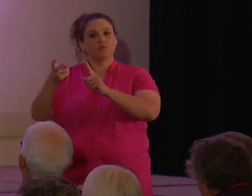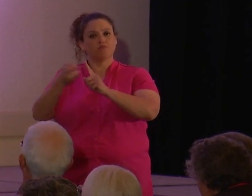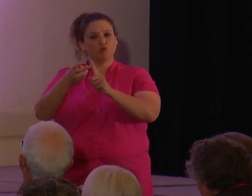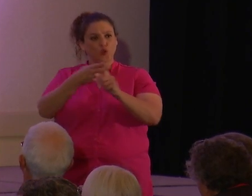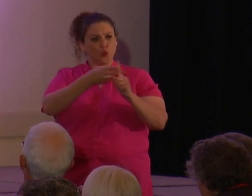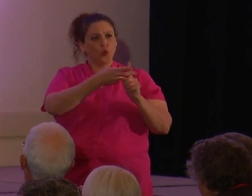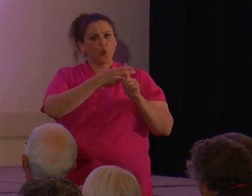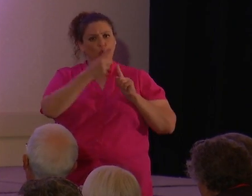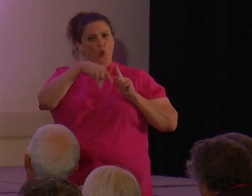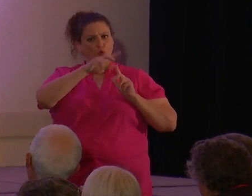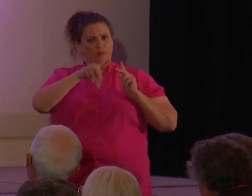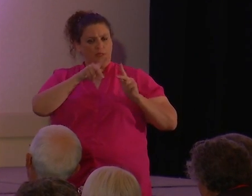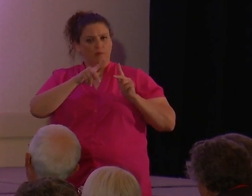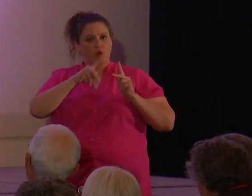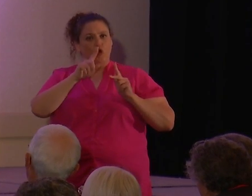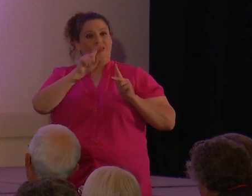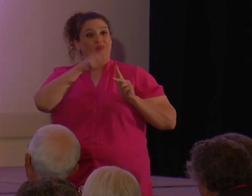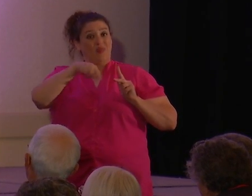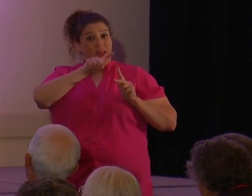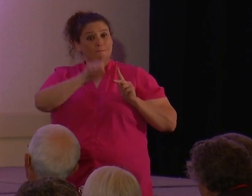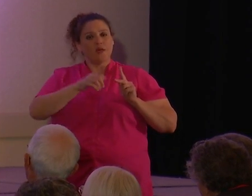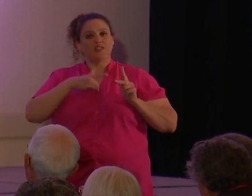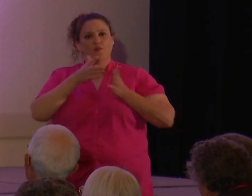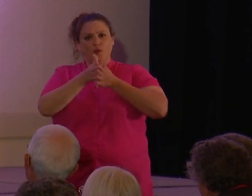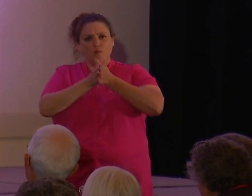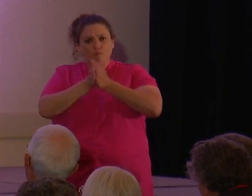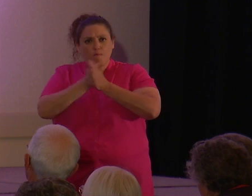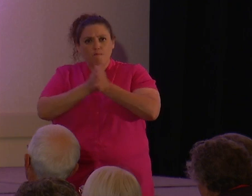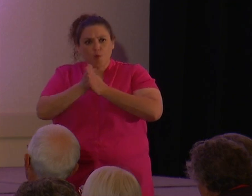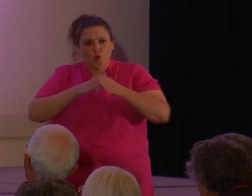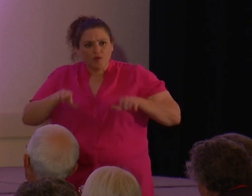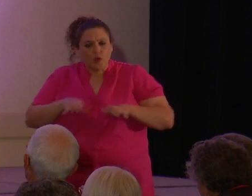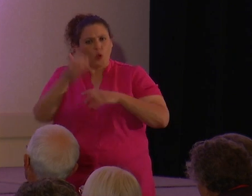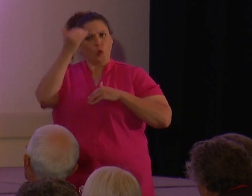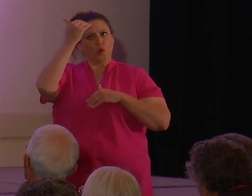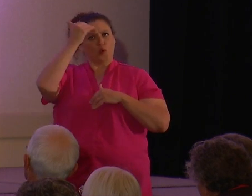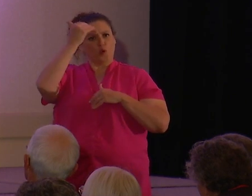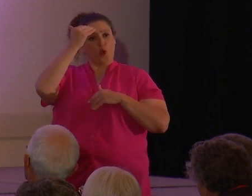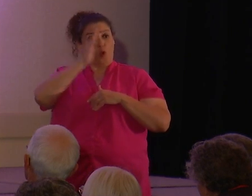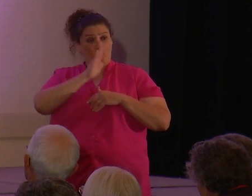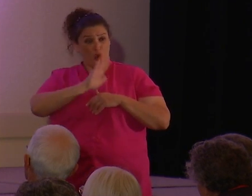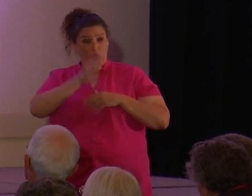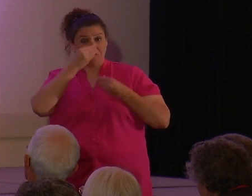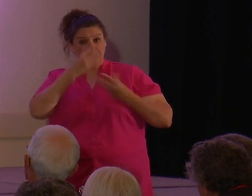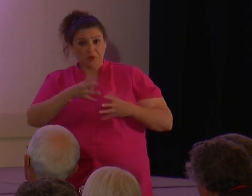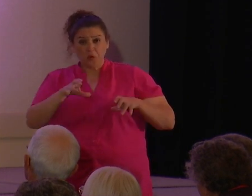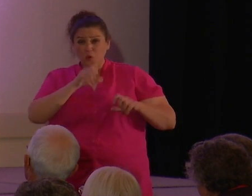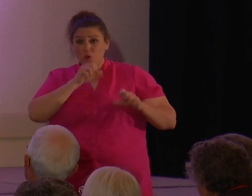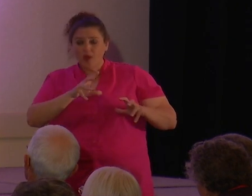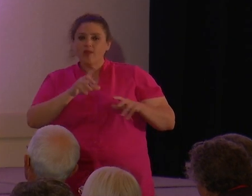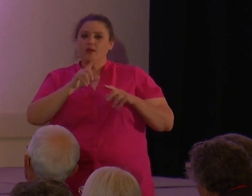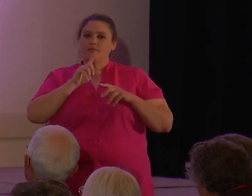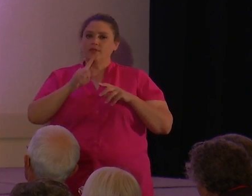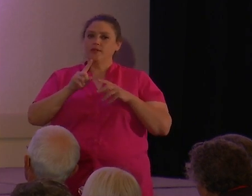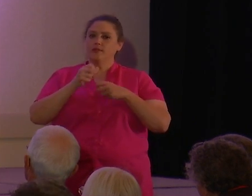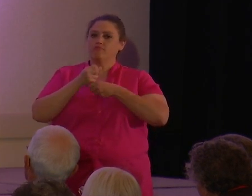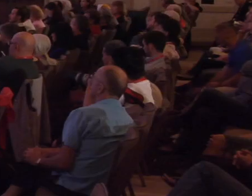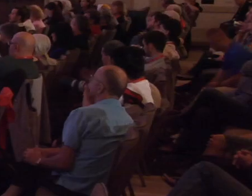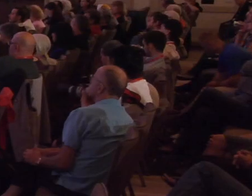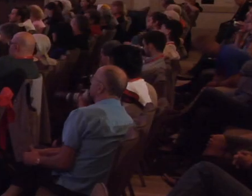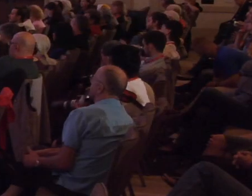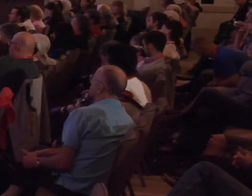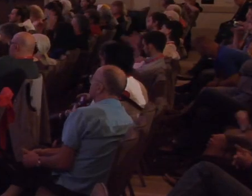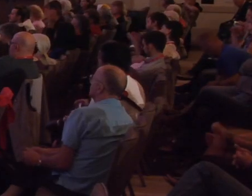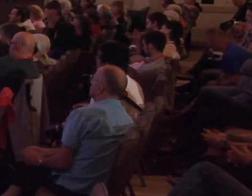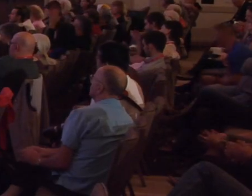be motivated, and they must be shown that their apathy is hurting this country and hurting this movement and hurting our future. That must